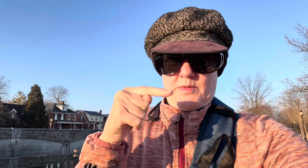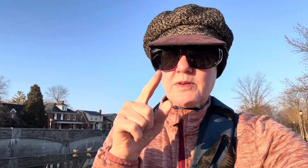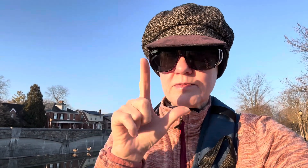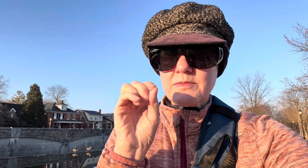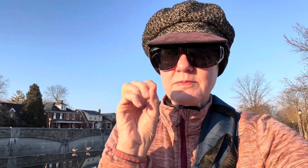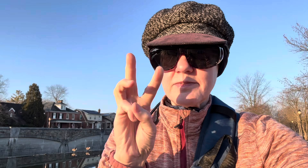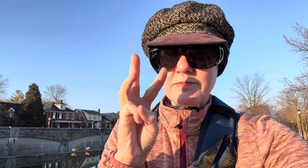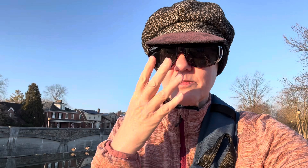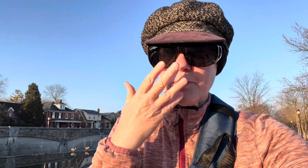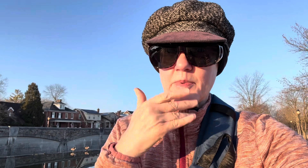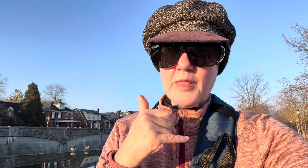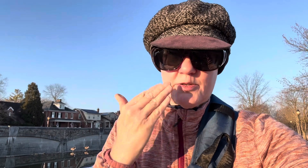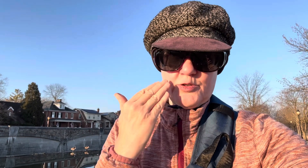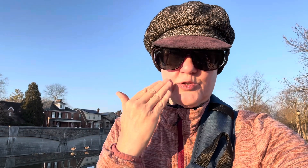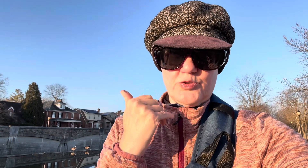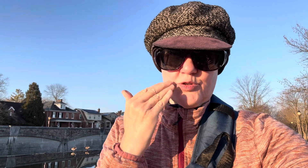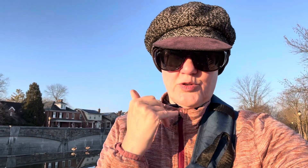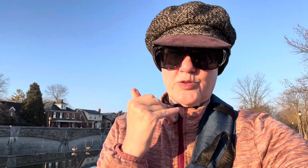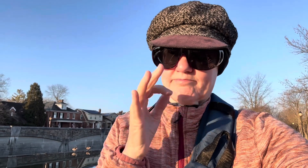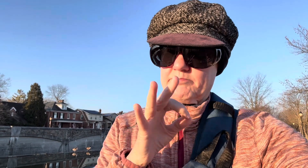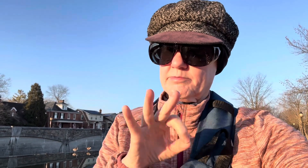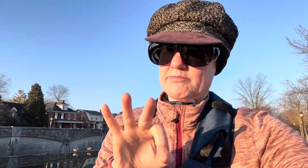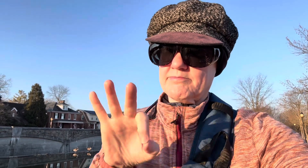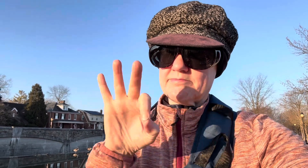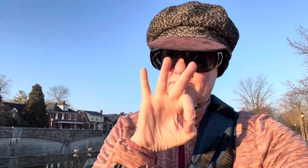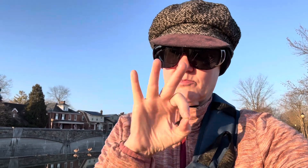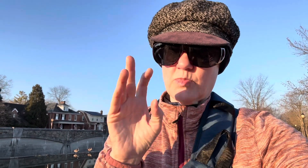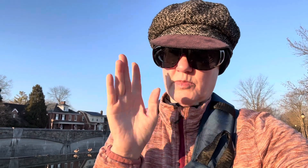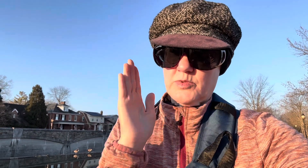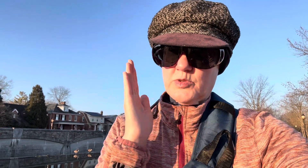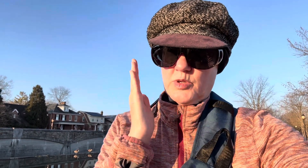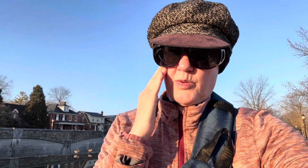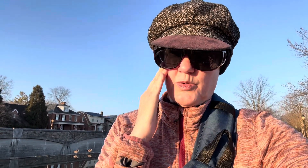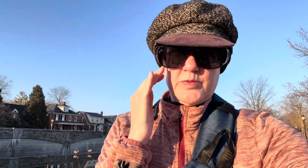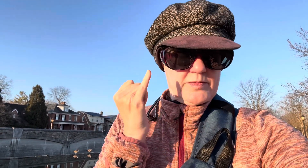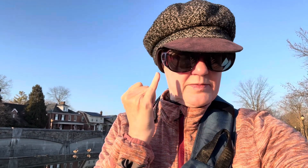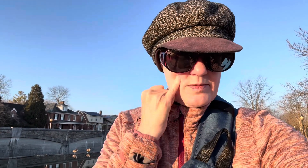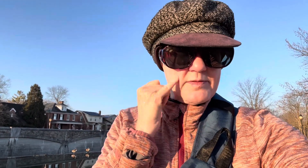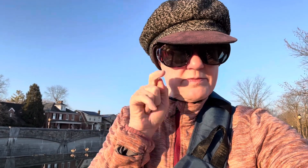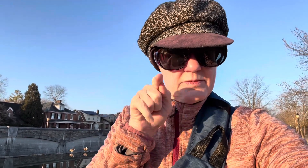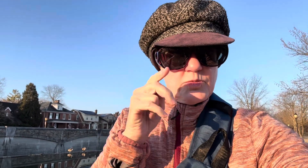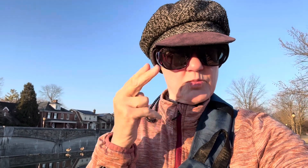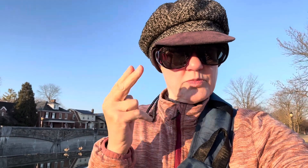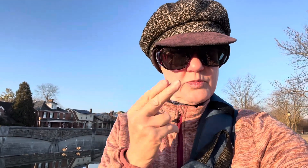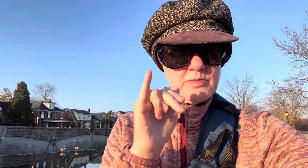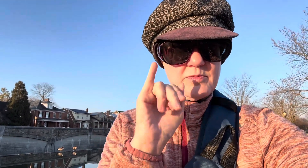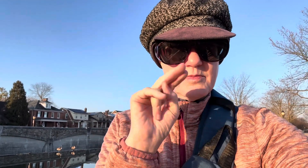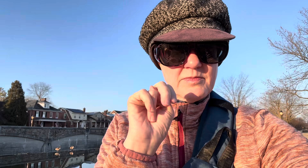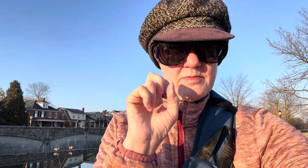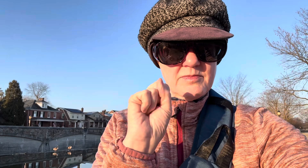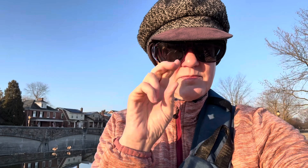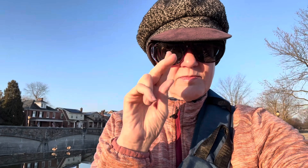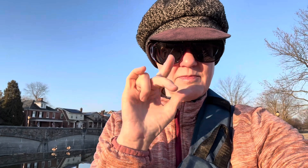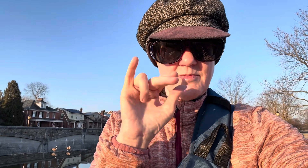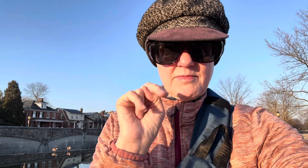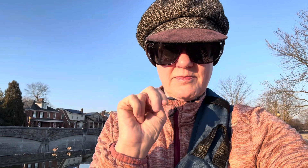worry about low blood sugars. That's important to know. If you use